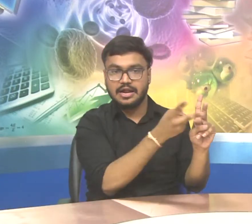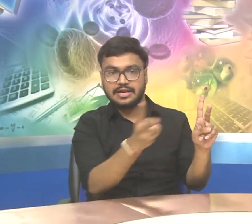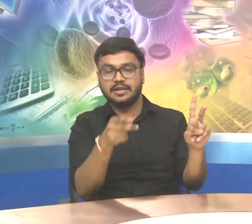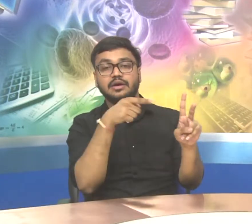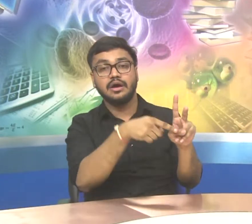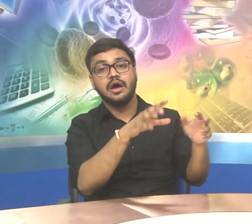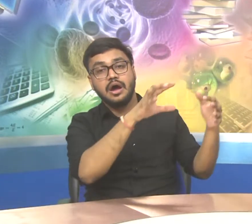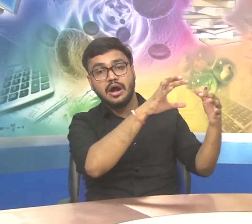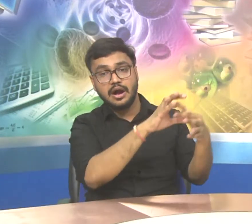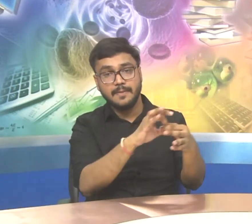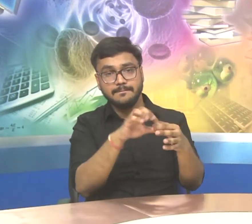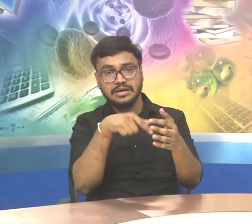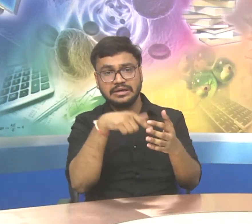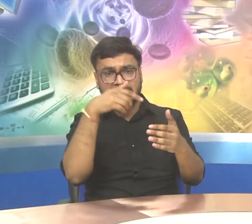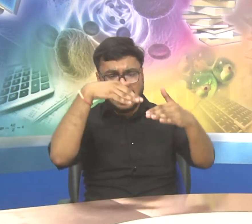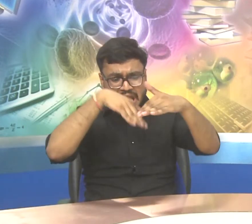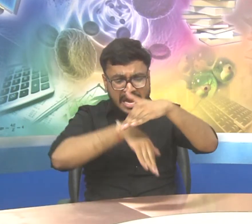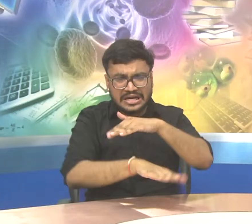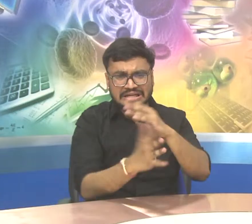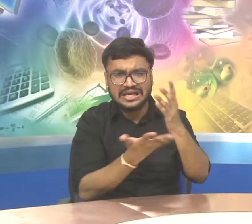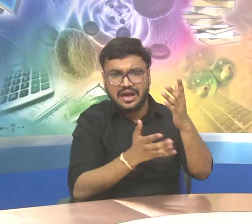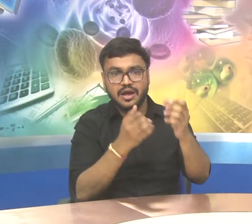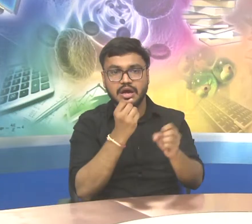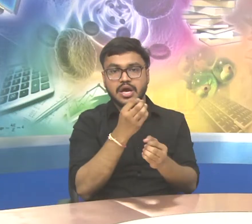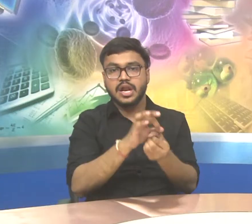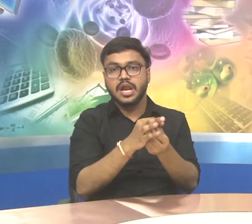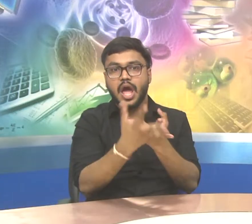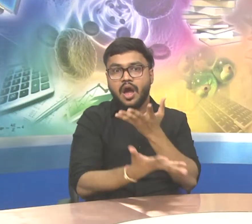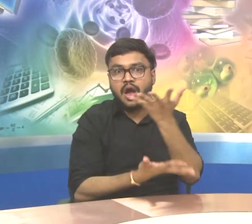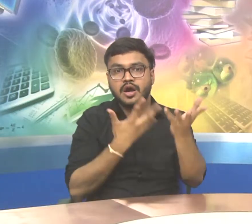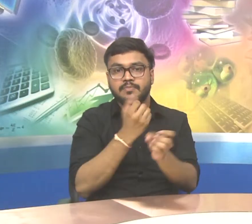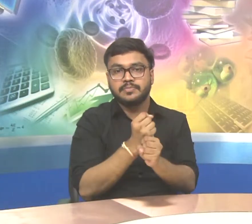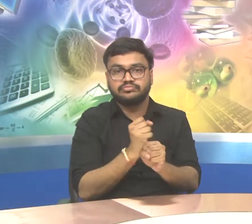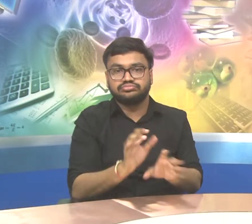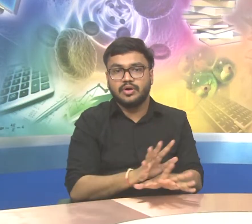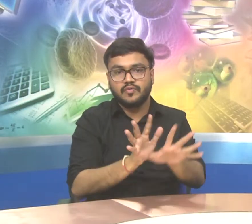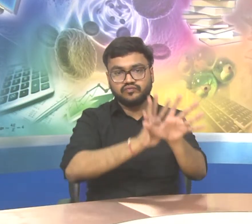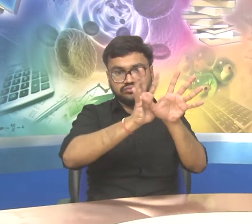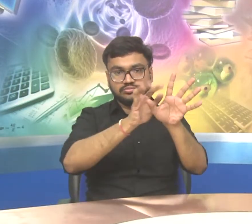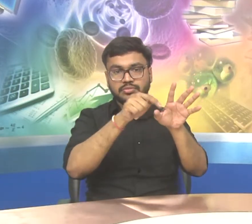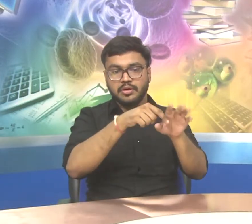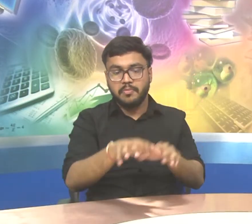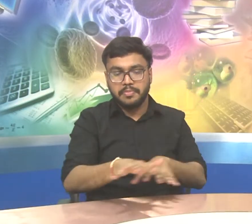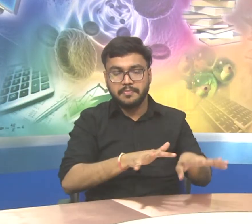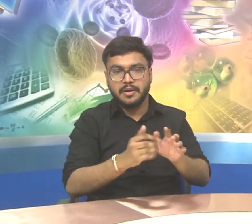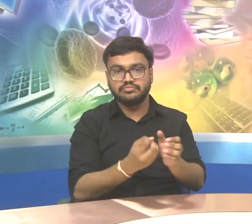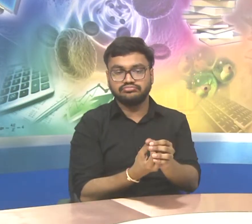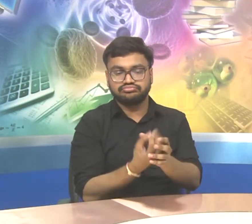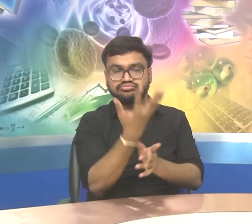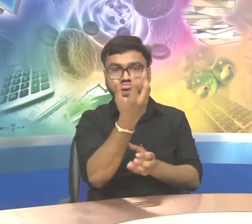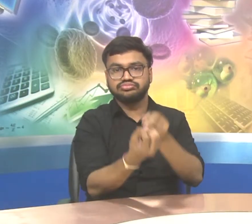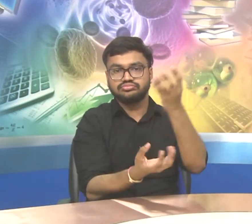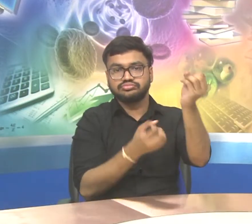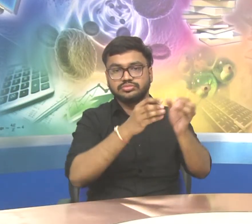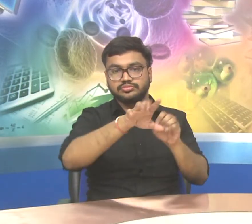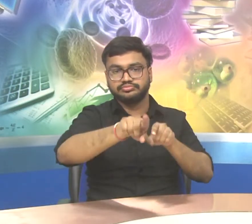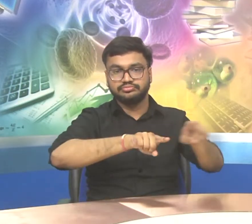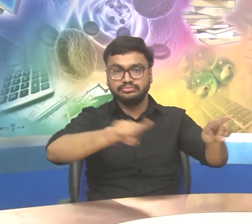These are cracks in the ocean floor from which very hot gases and